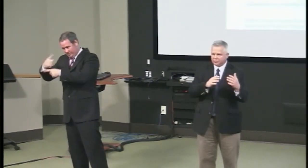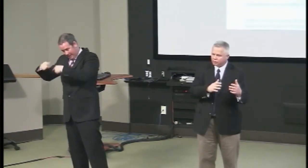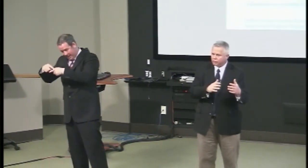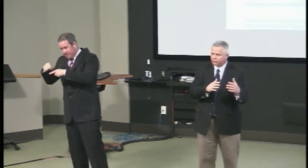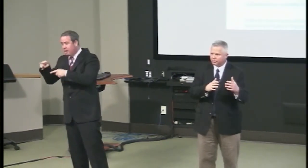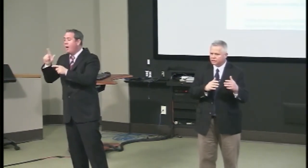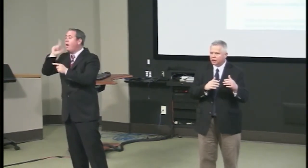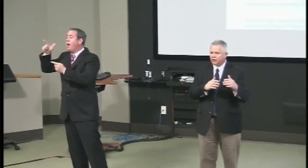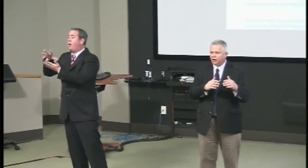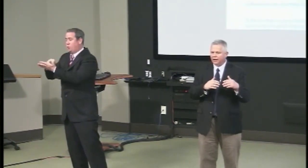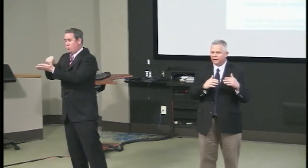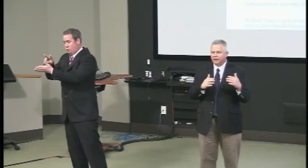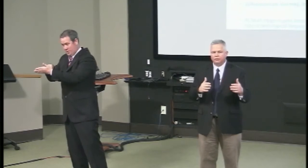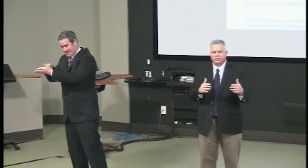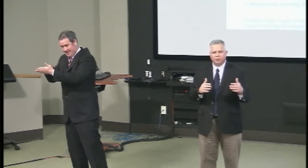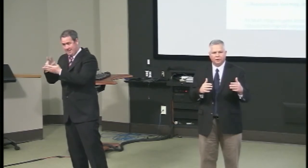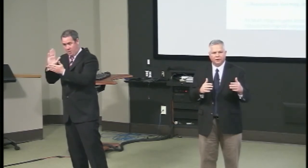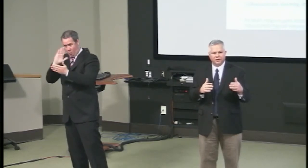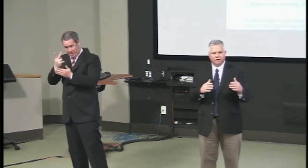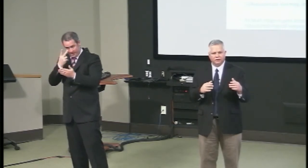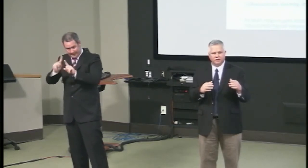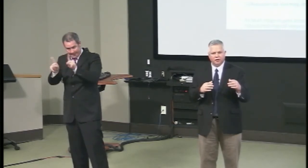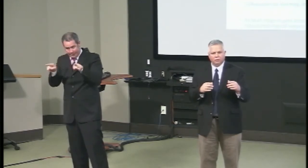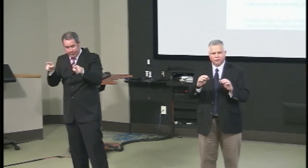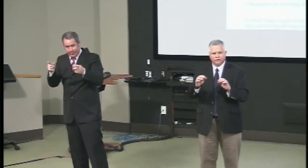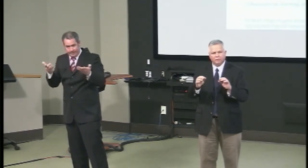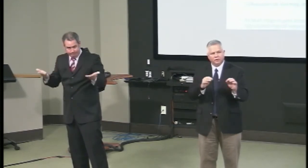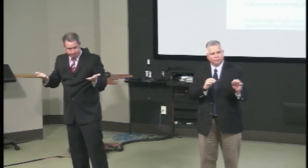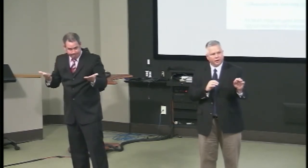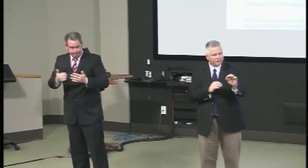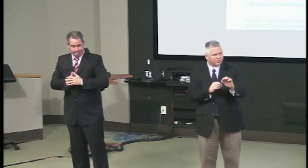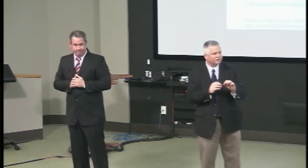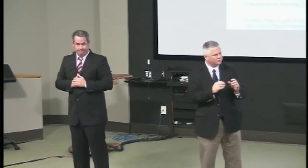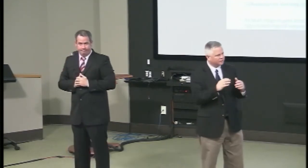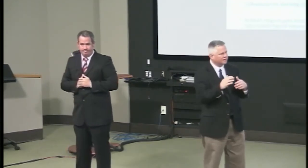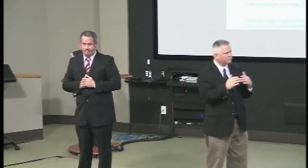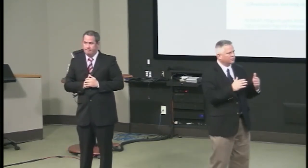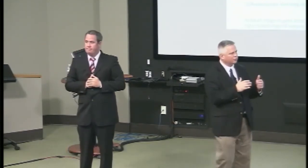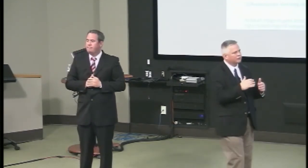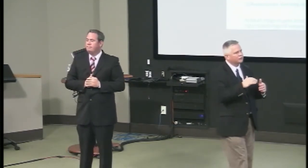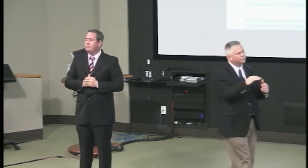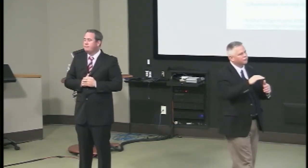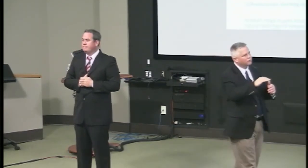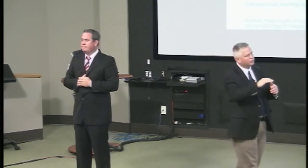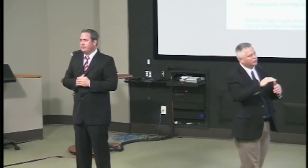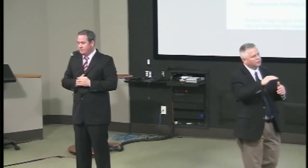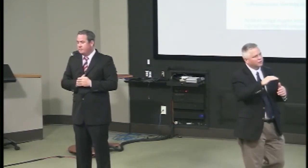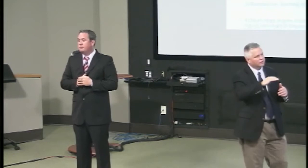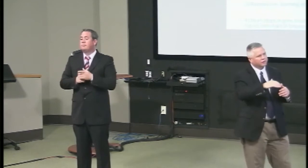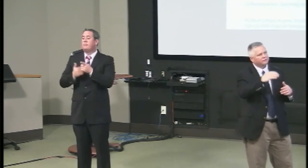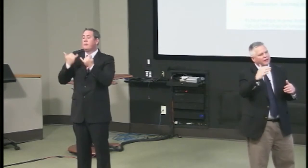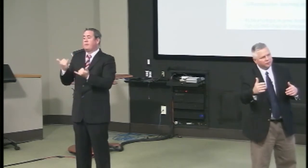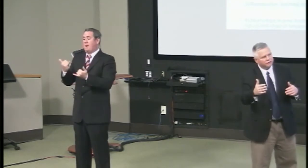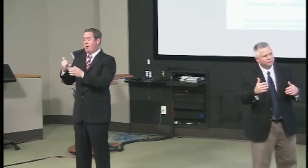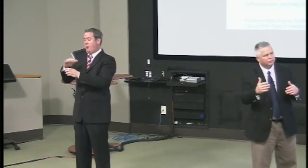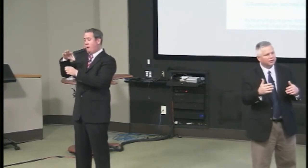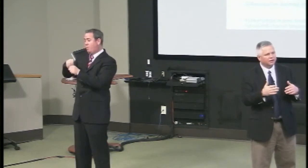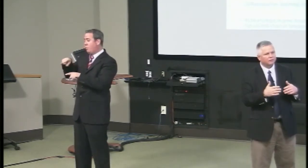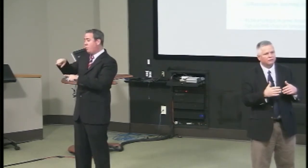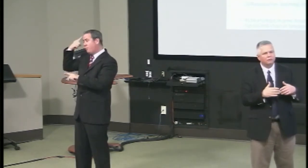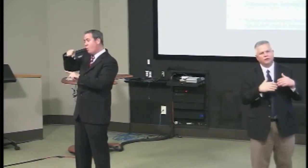its disorders in hearing populations? What are some of the brain systems that seem to be critical for the development